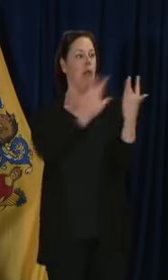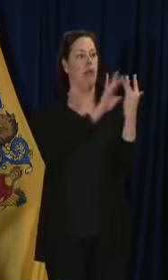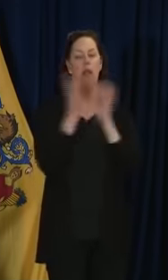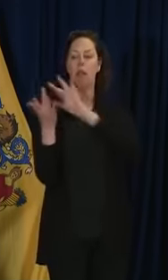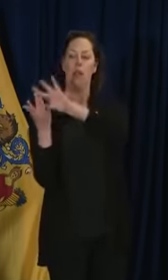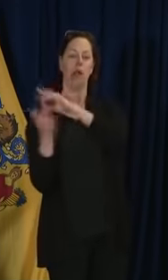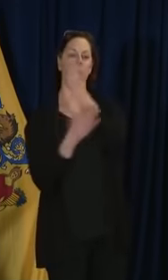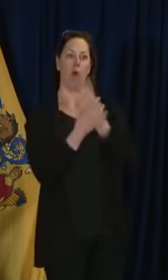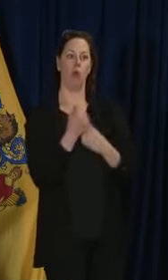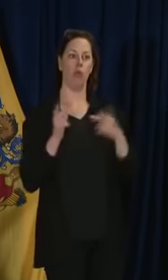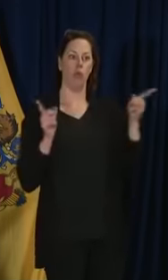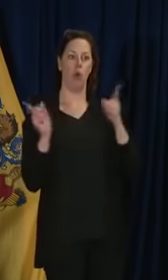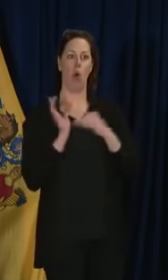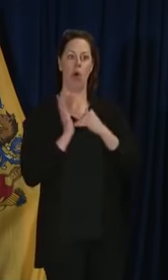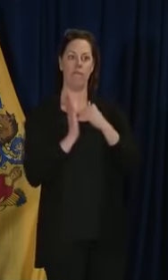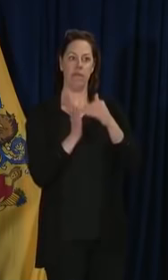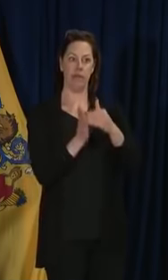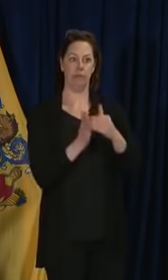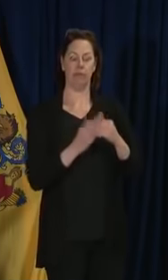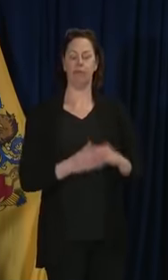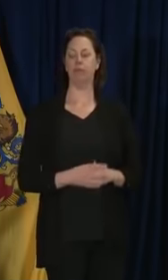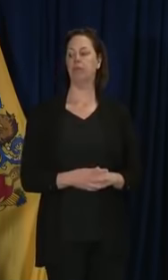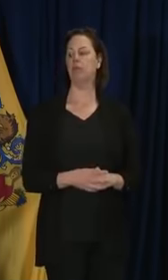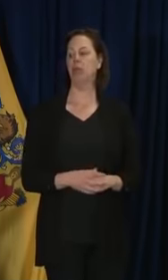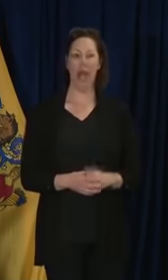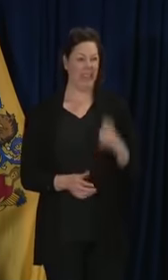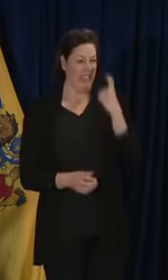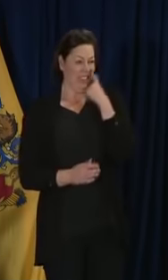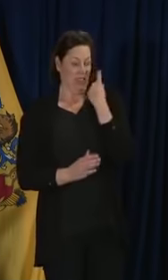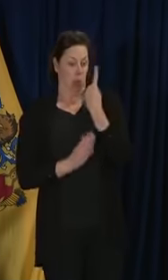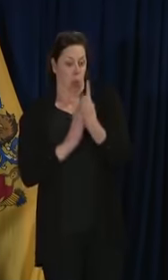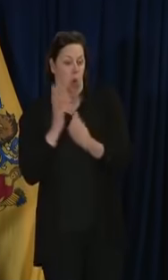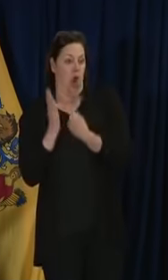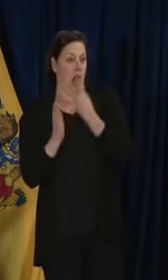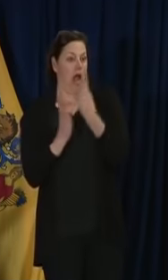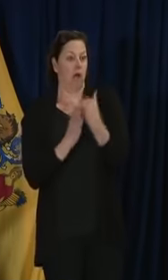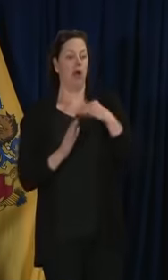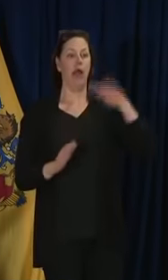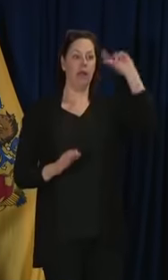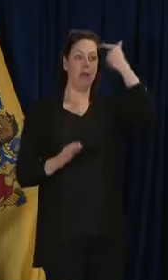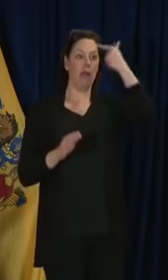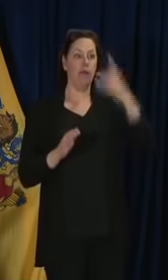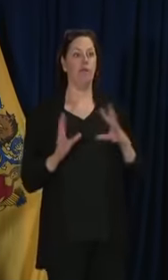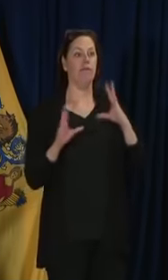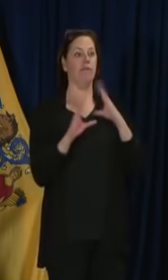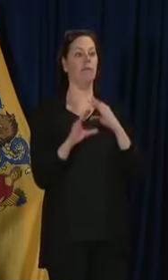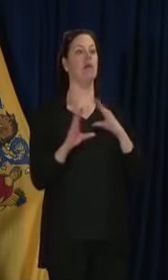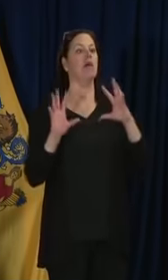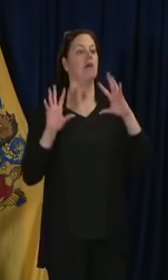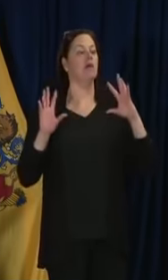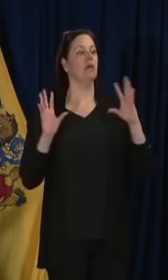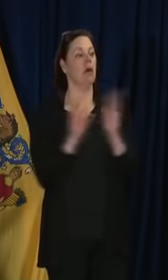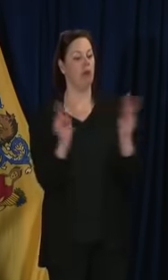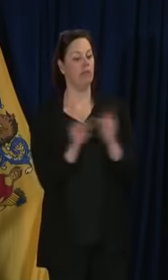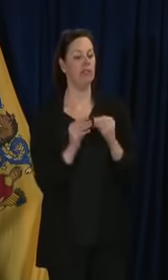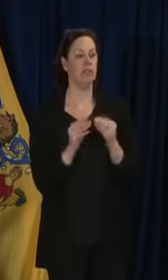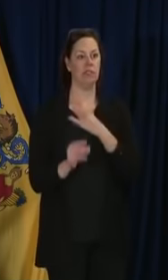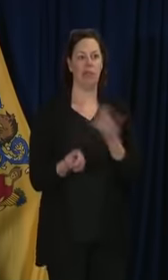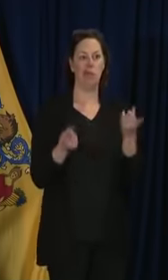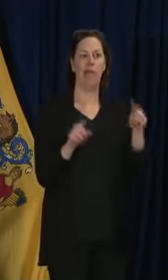personally in their offices. In this case, an hour or two ago was the governor's video conference that is normally held on